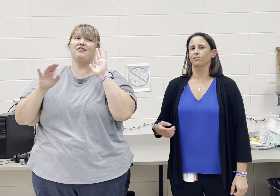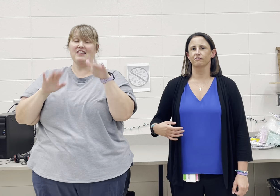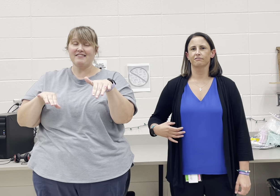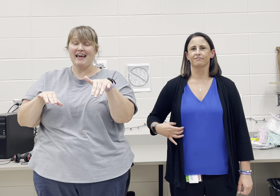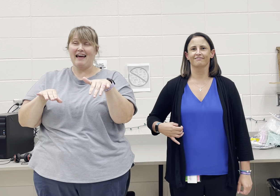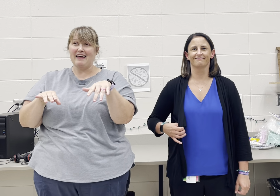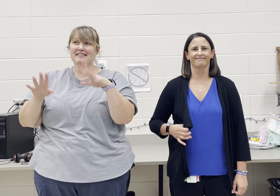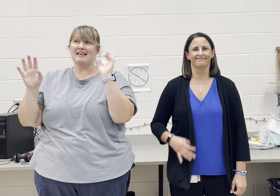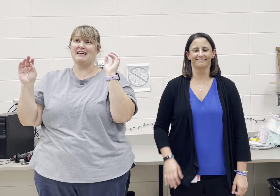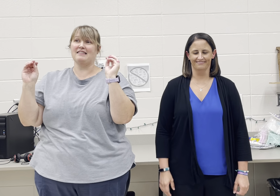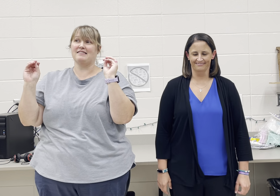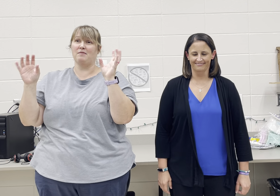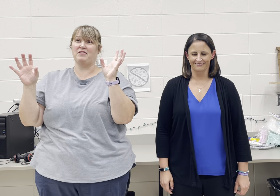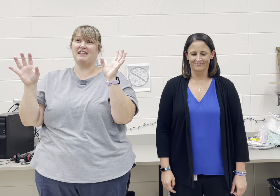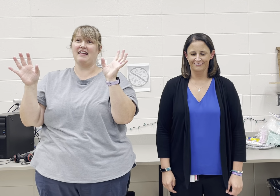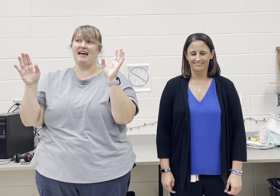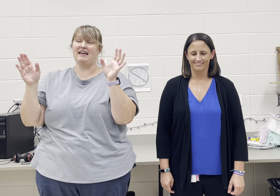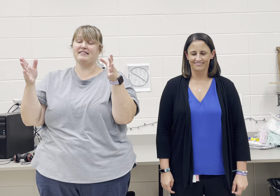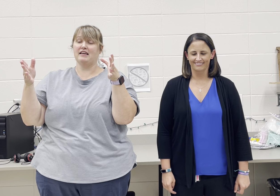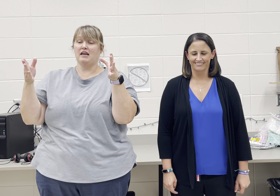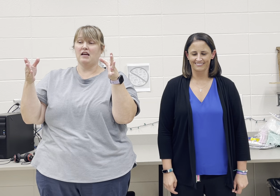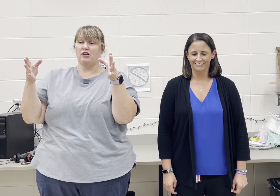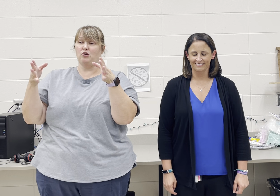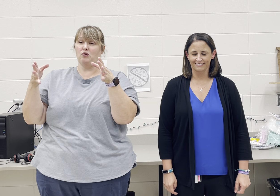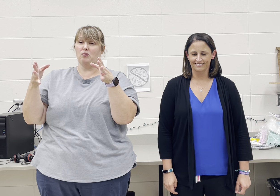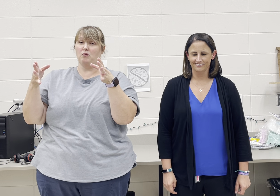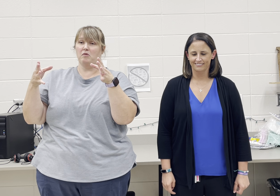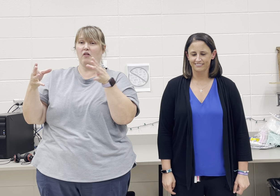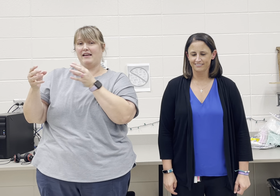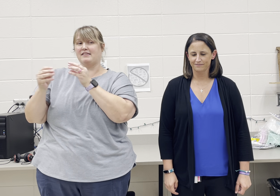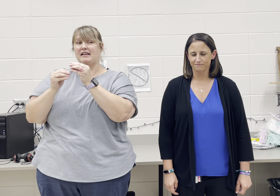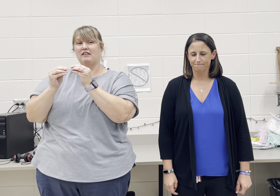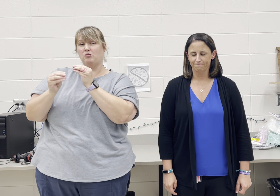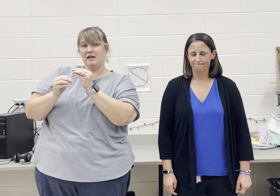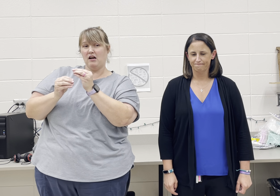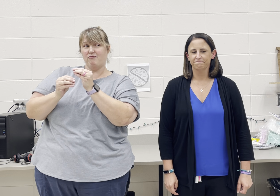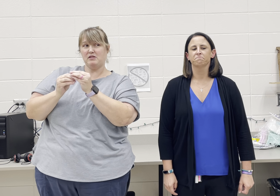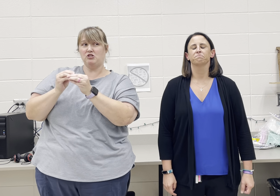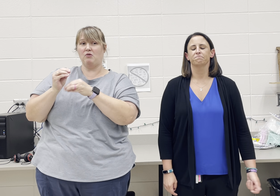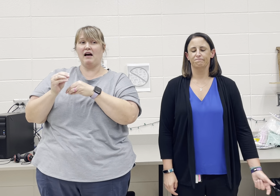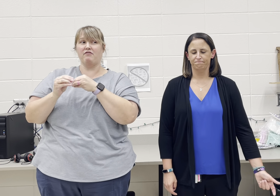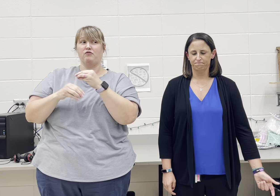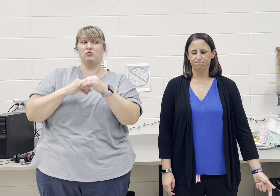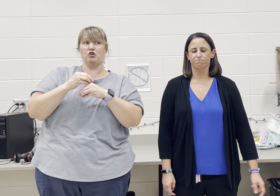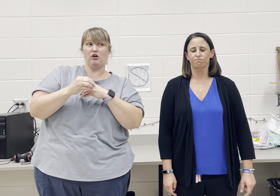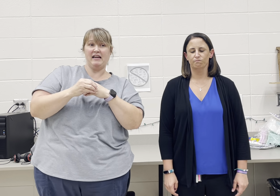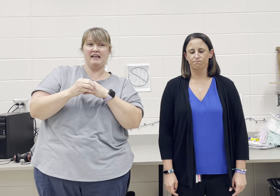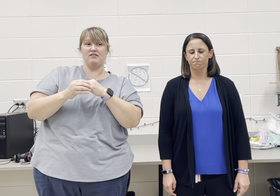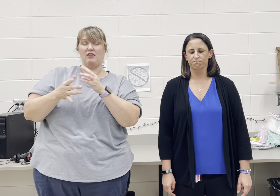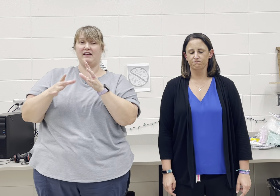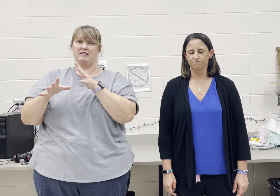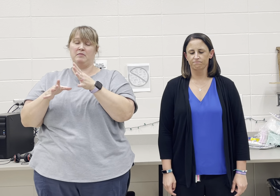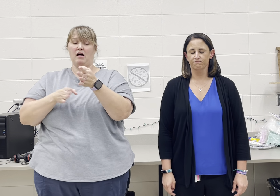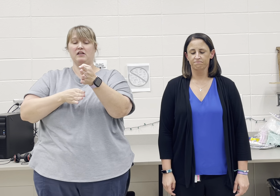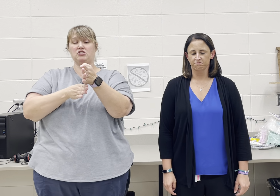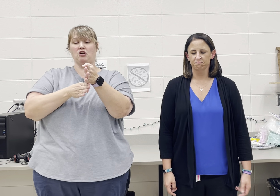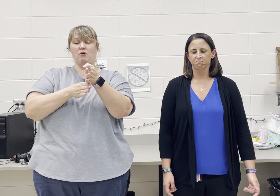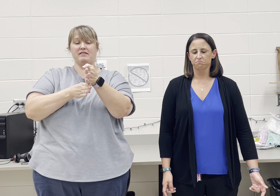this case, it's something that you like studied a little bit of, but you don't have a full degree in it, so you have like some knowledge. So it's going to be